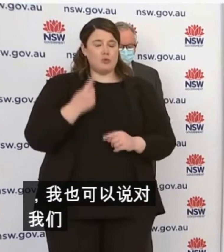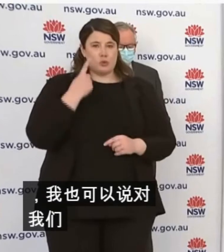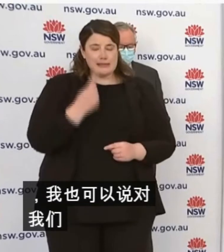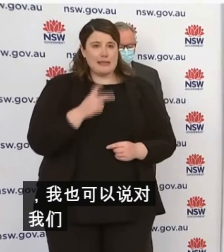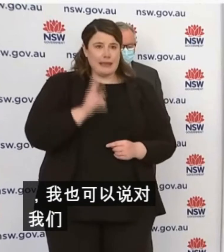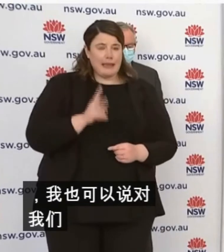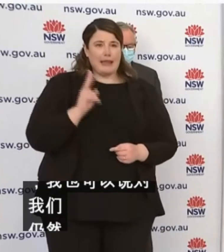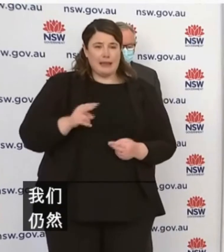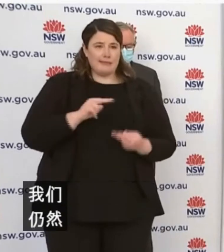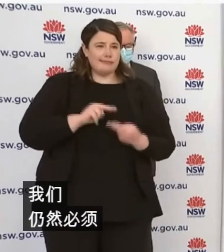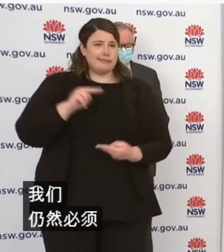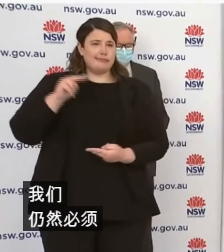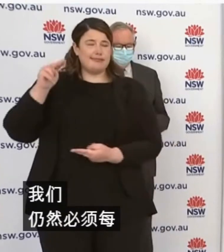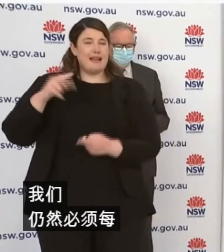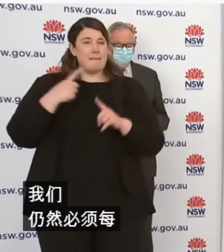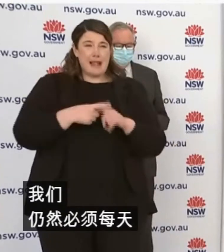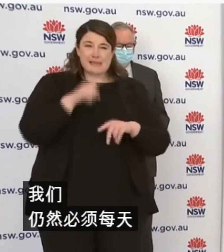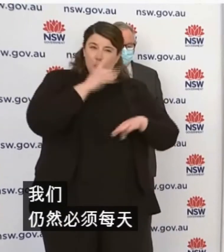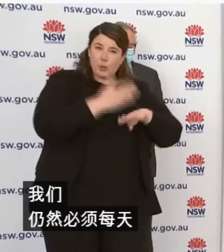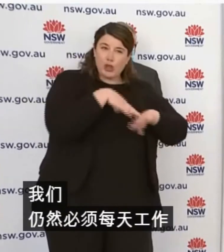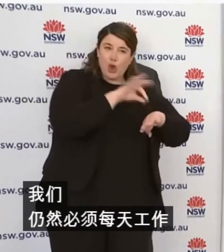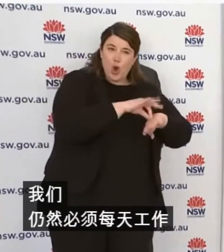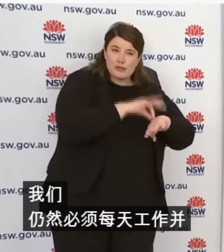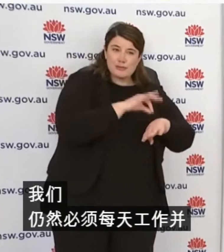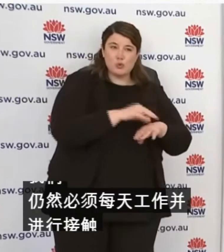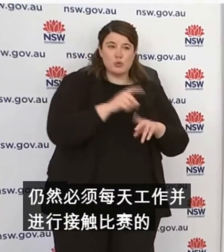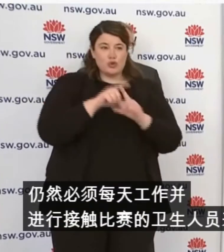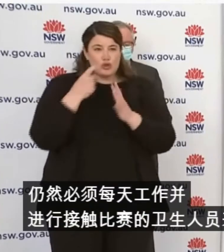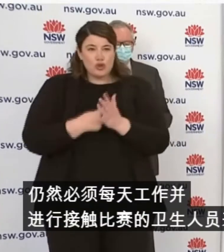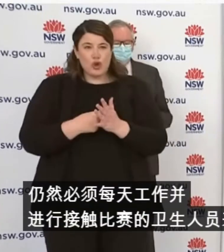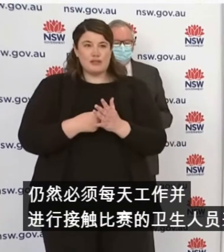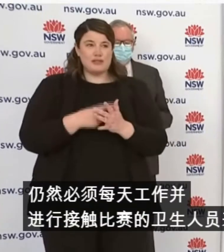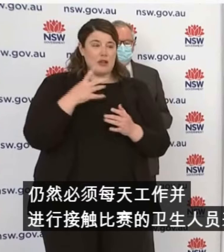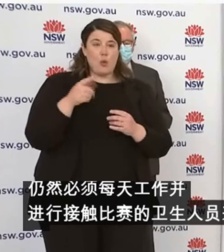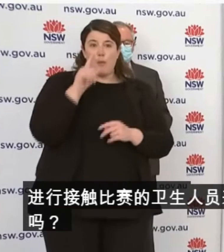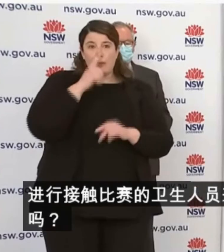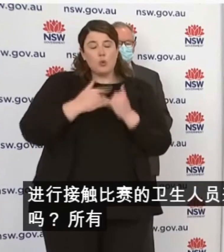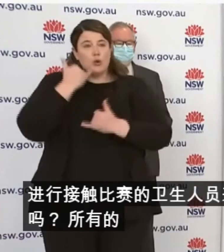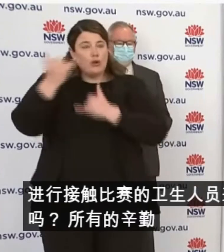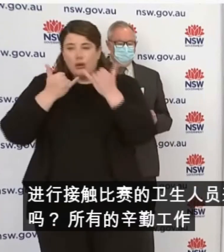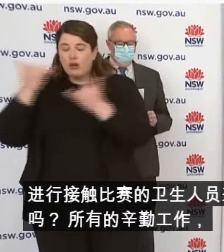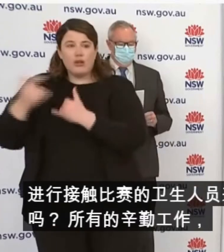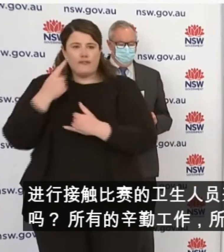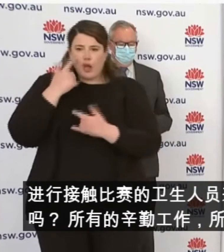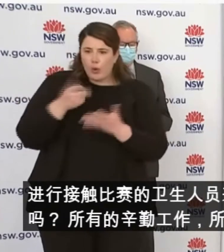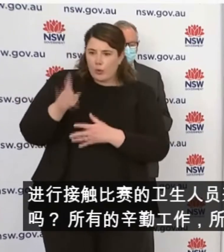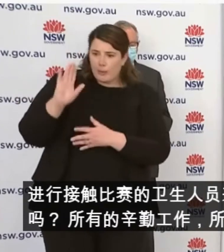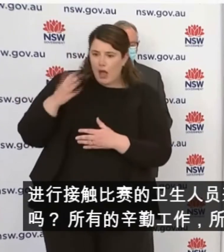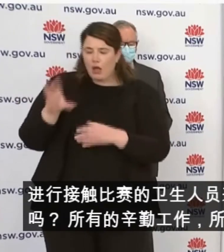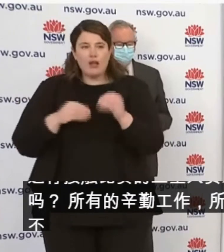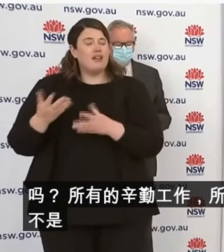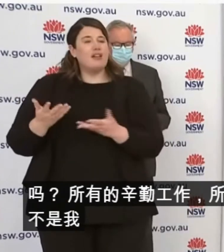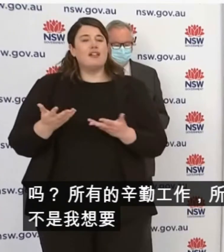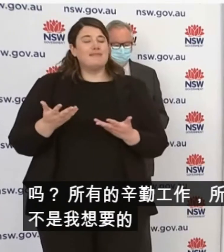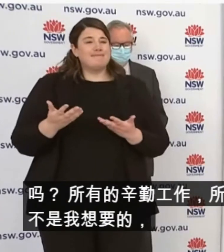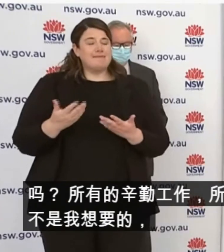staff that still have to work every day and do the contact tracing, do all of the hard work. So yes, it isn't